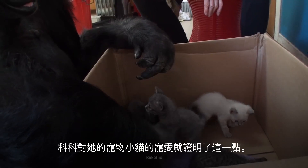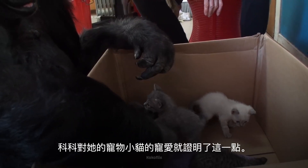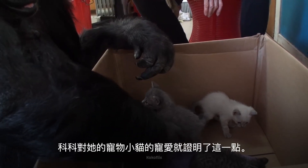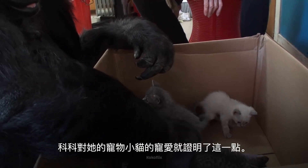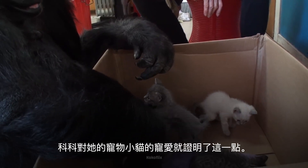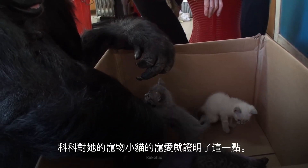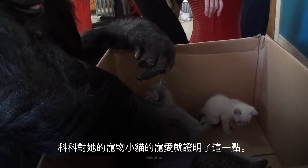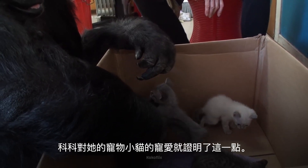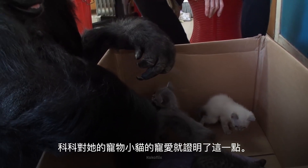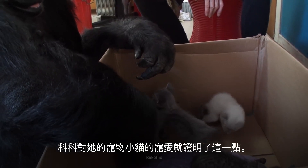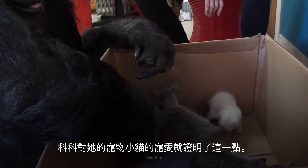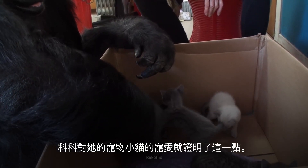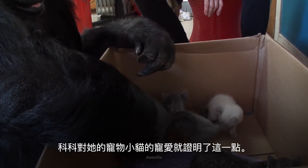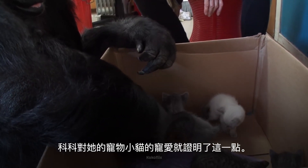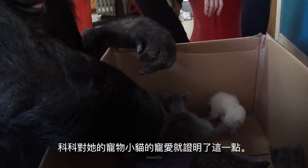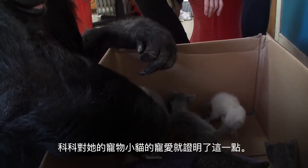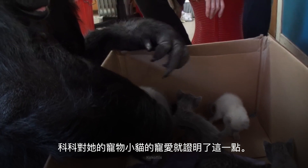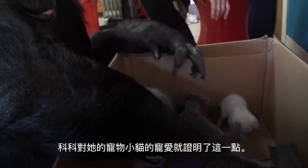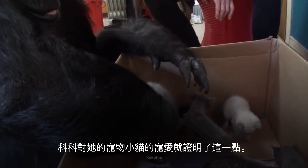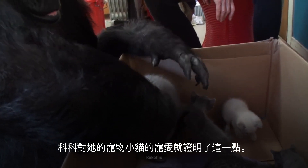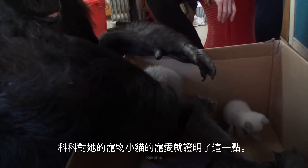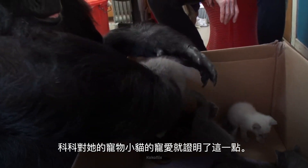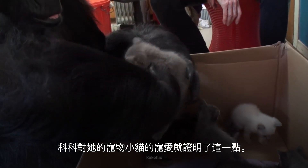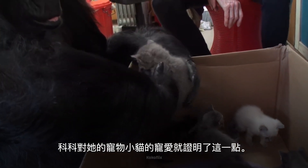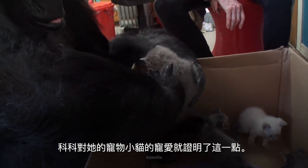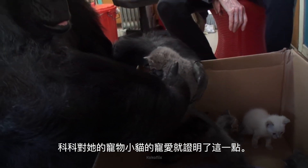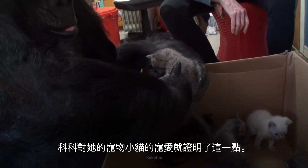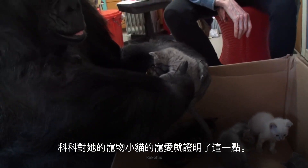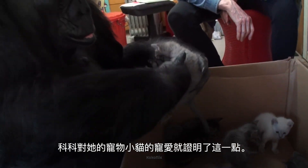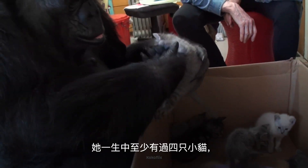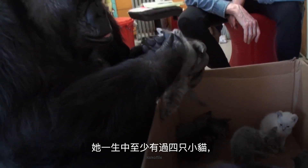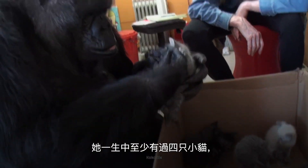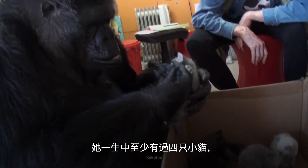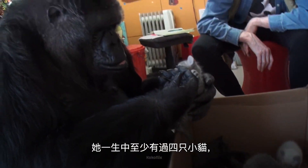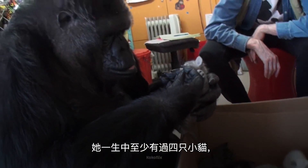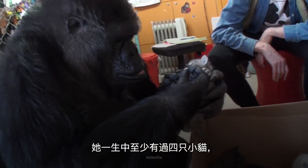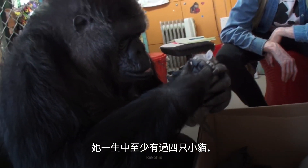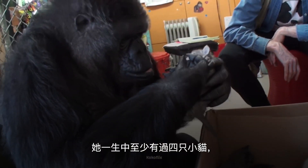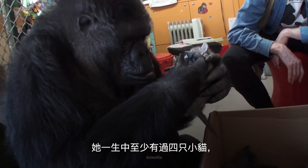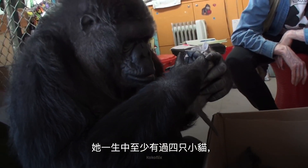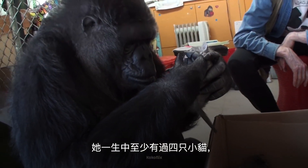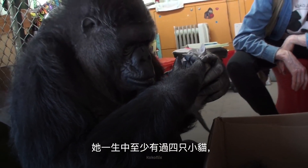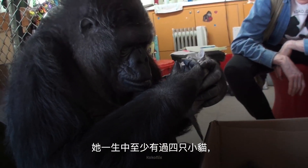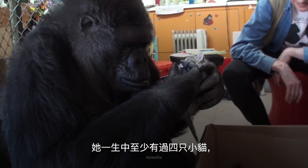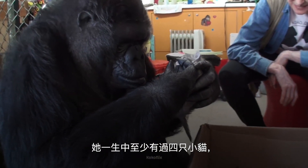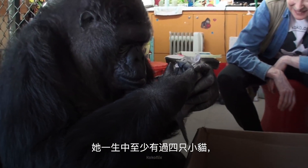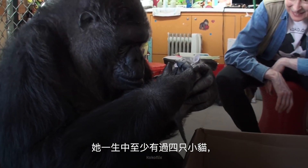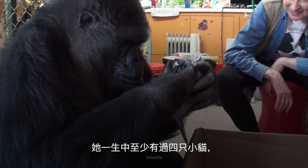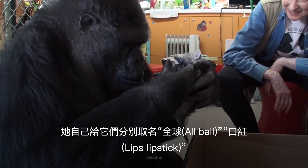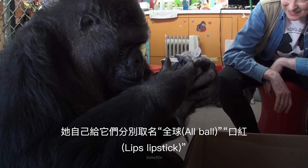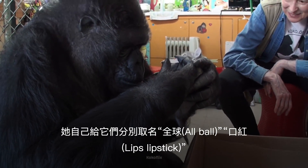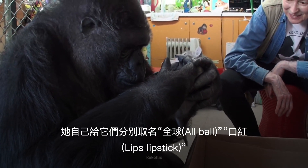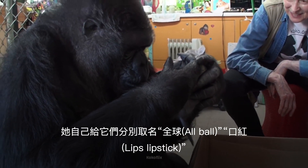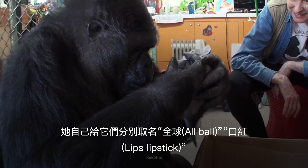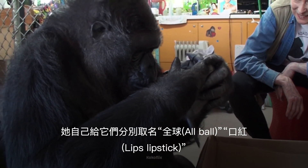as demonstrated by Coco's obsession with her pet kittens. She had at least 4 kitties over her life, naming each one